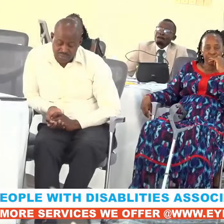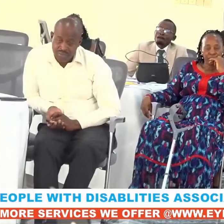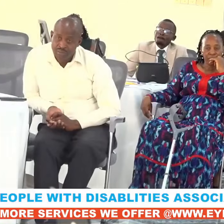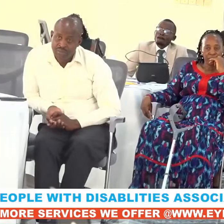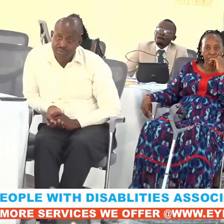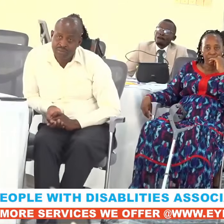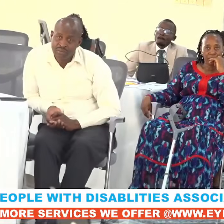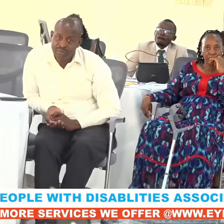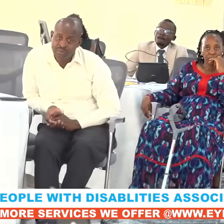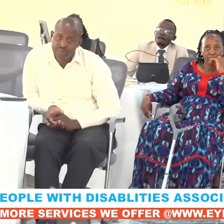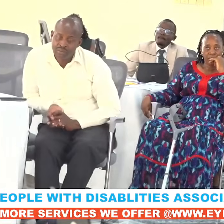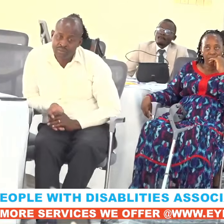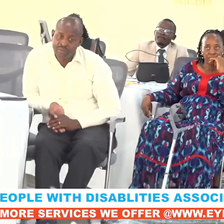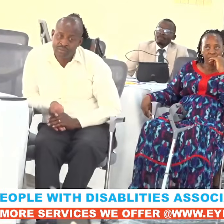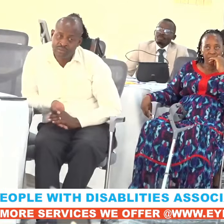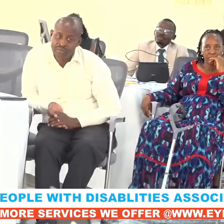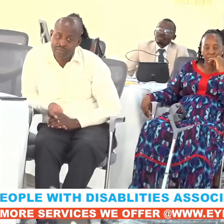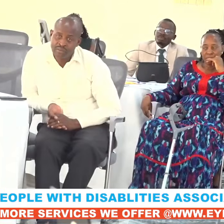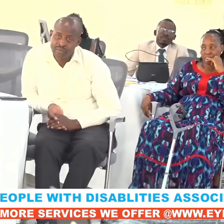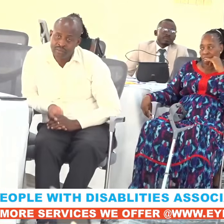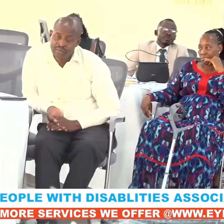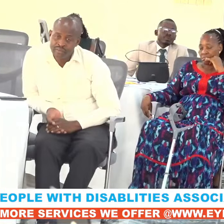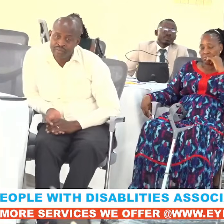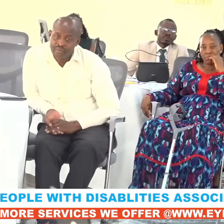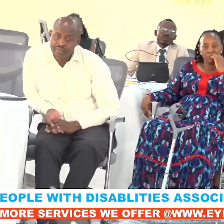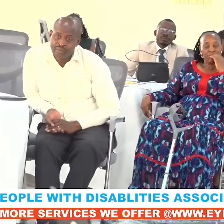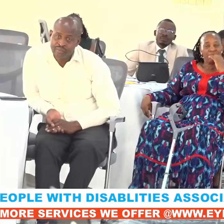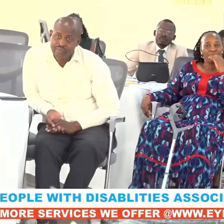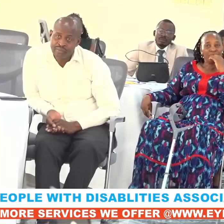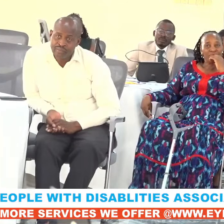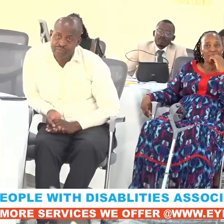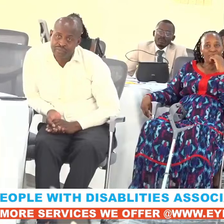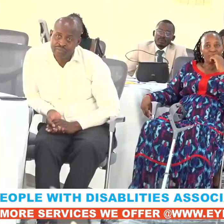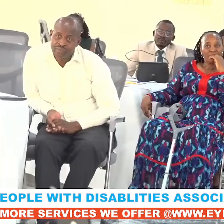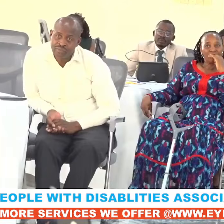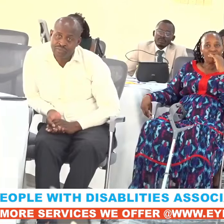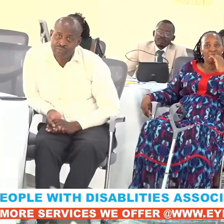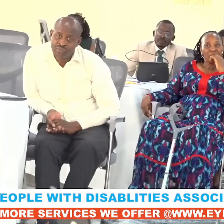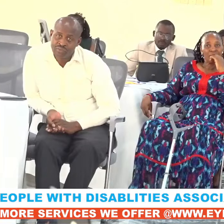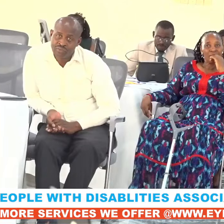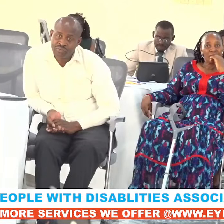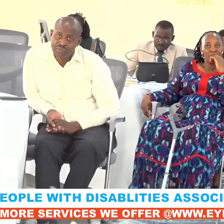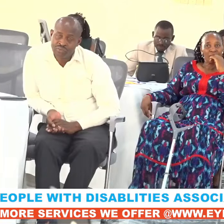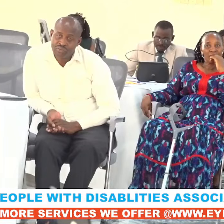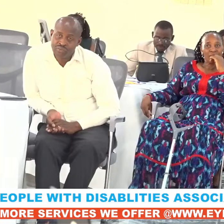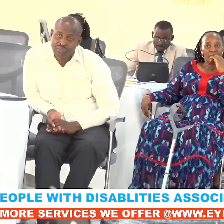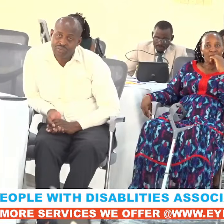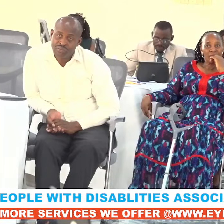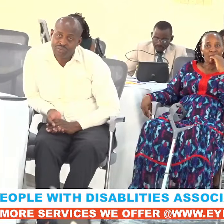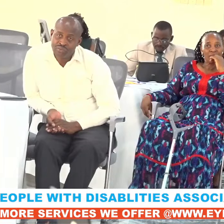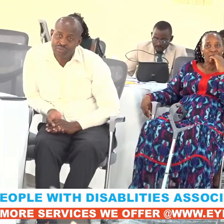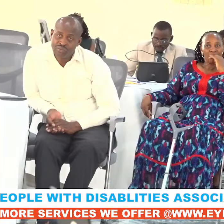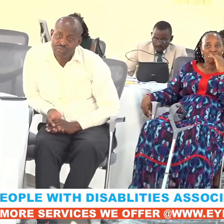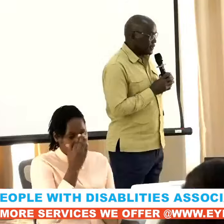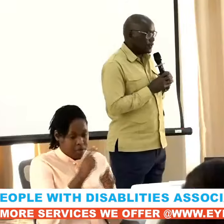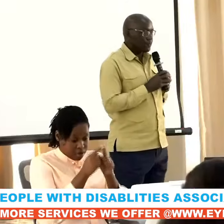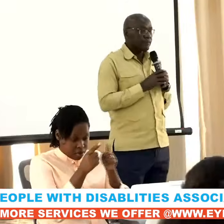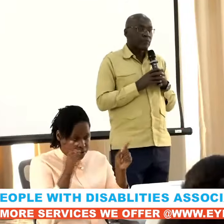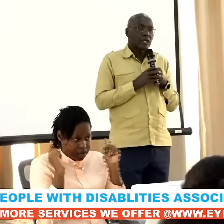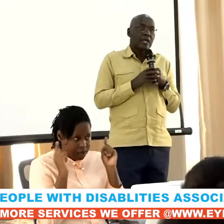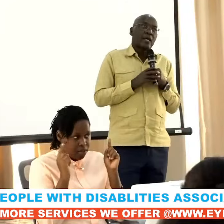here, but as a university, we are grateful, we are happy. This is a new